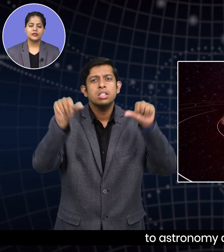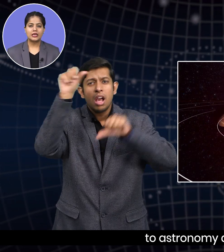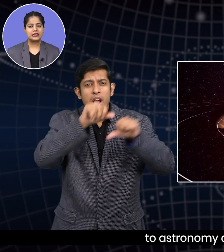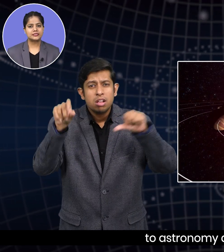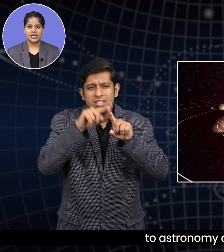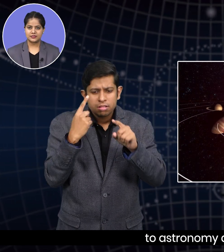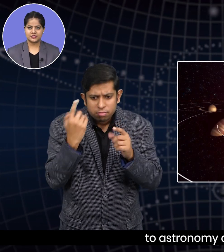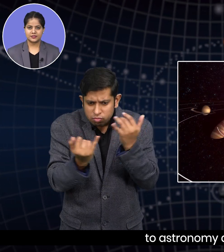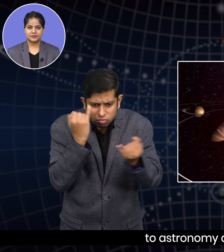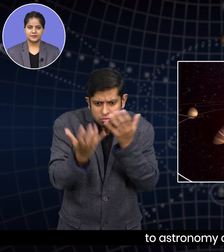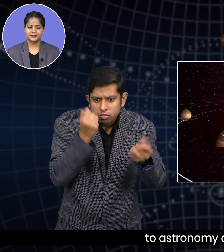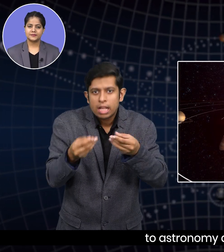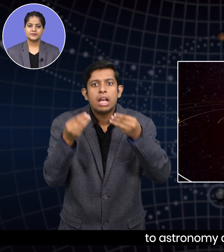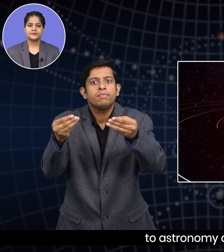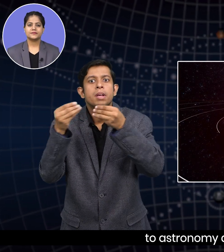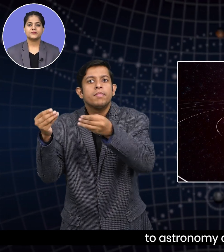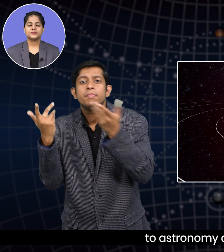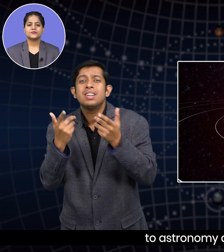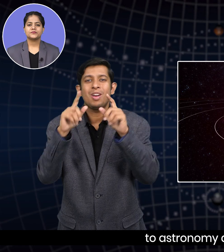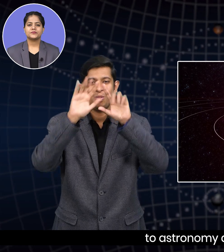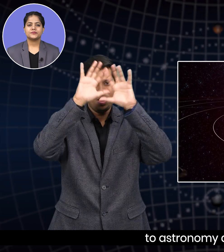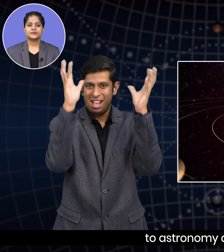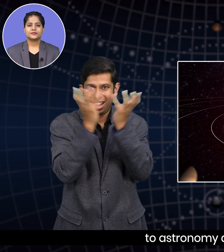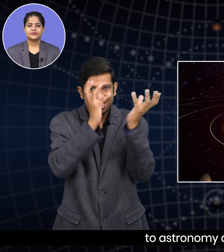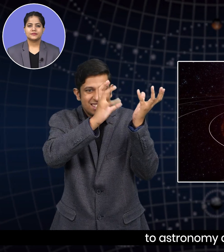astronomy and science.